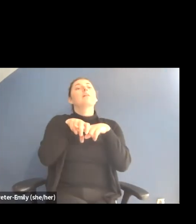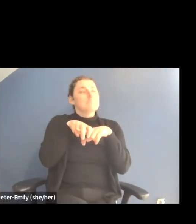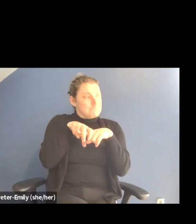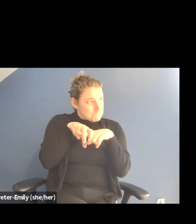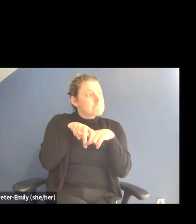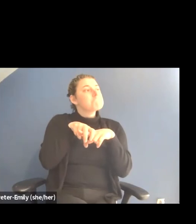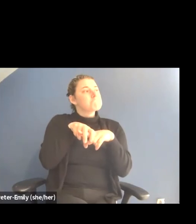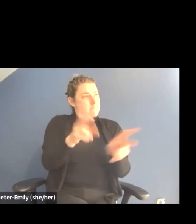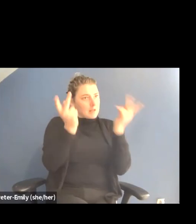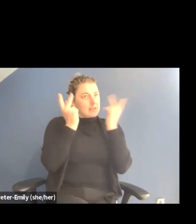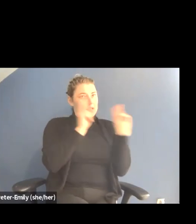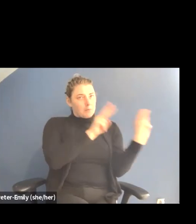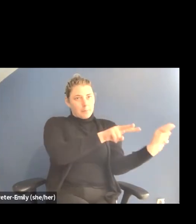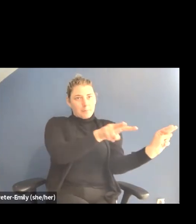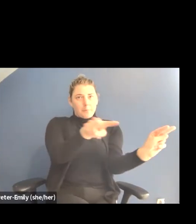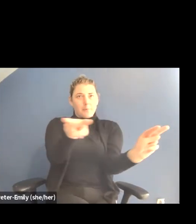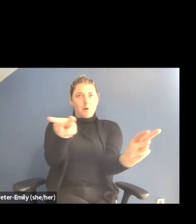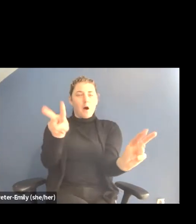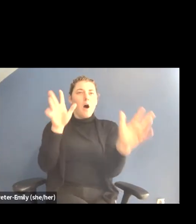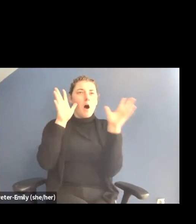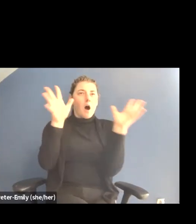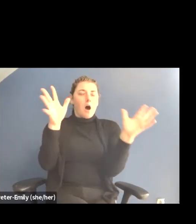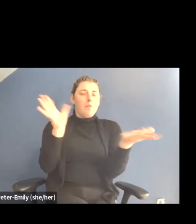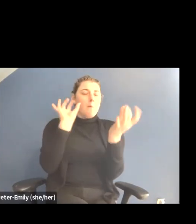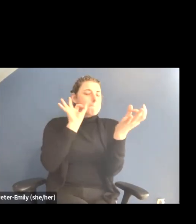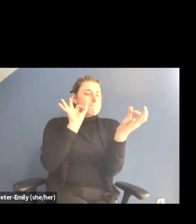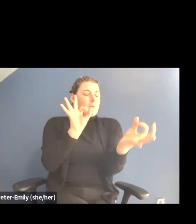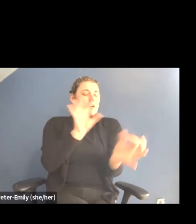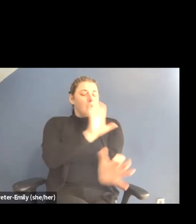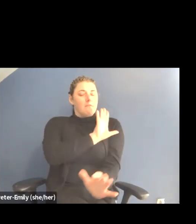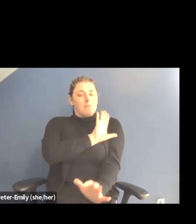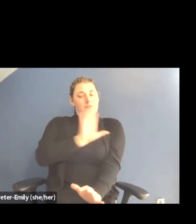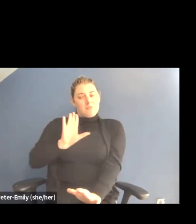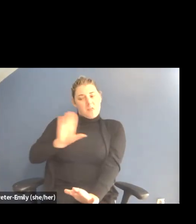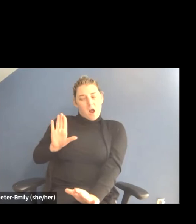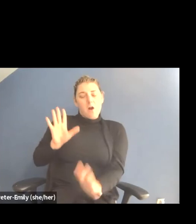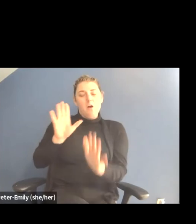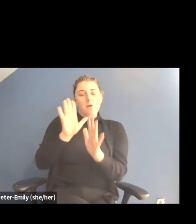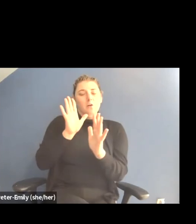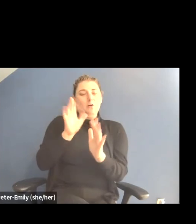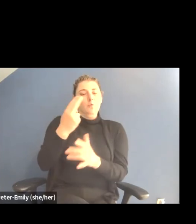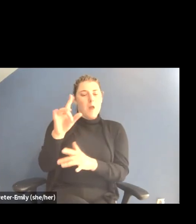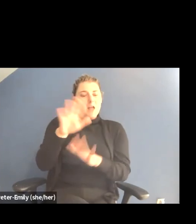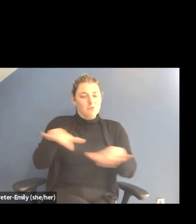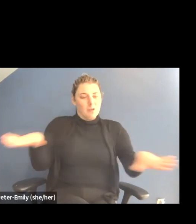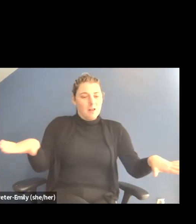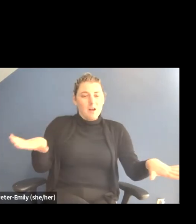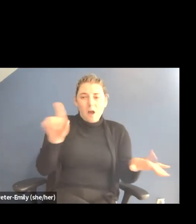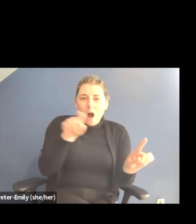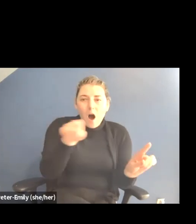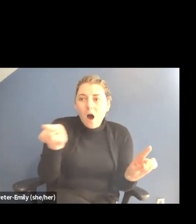the spectacle in awe of the perfection of their grandchildren's faces. Each small